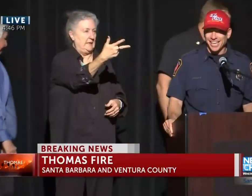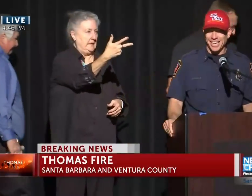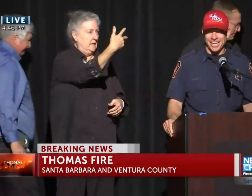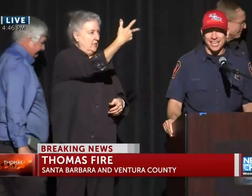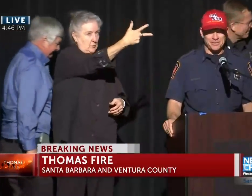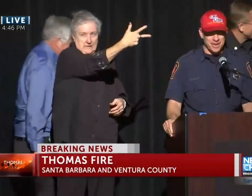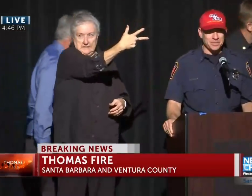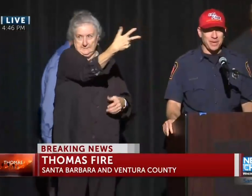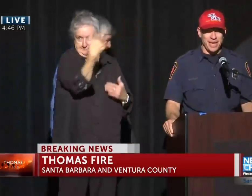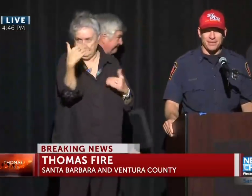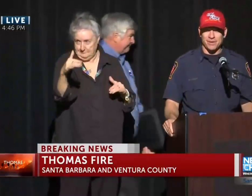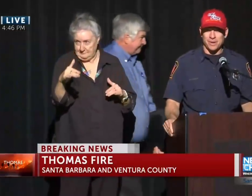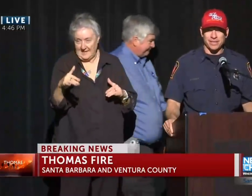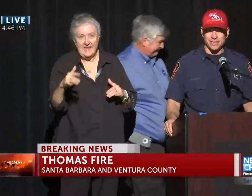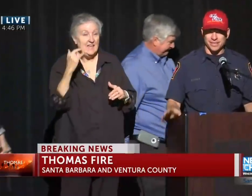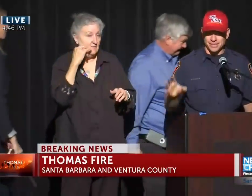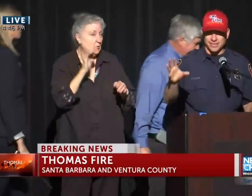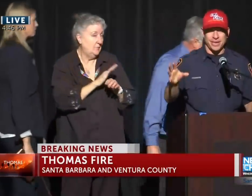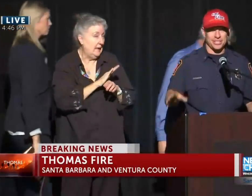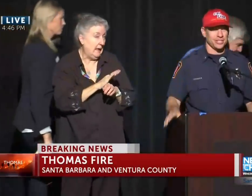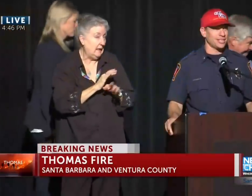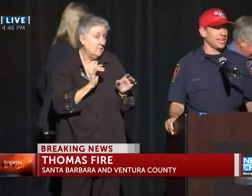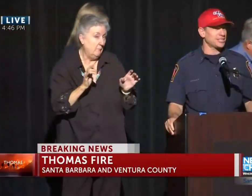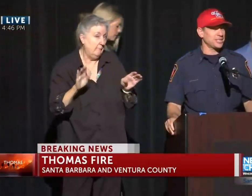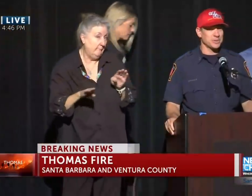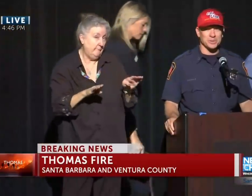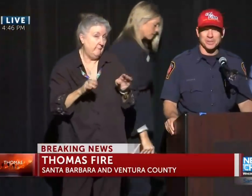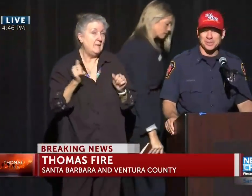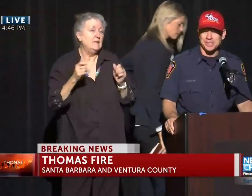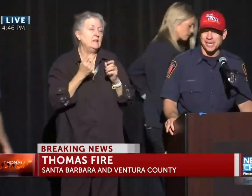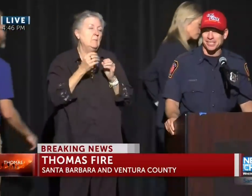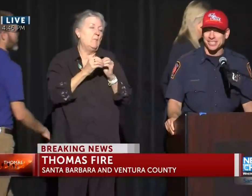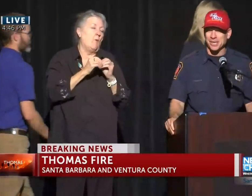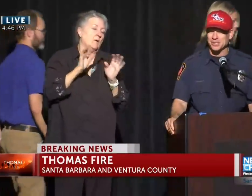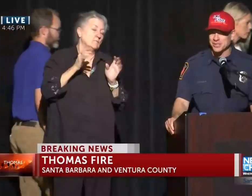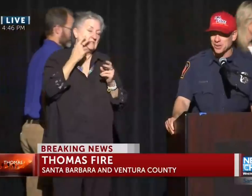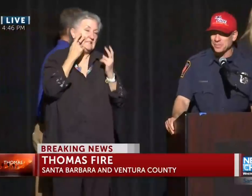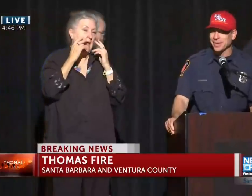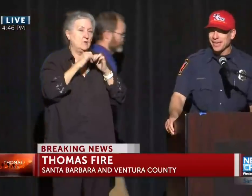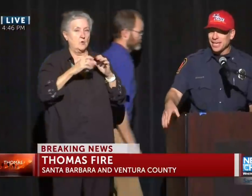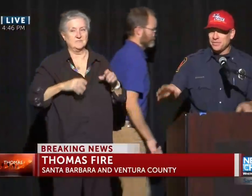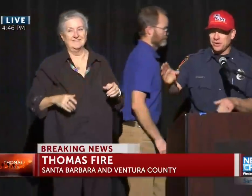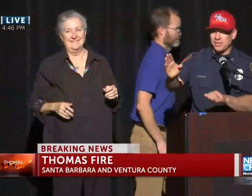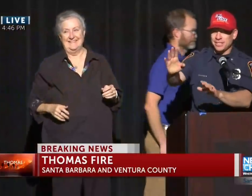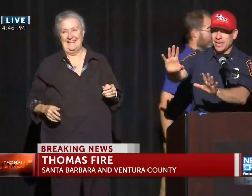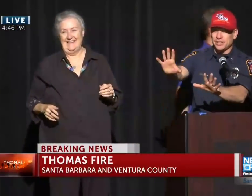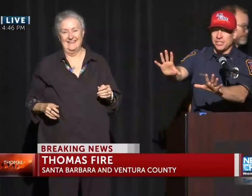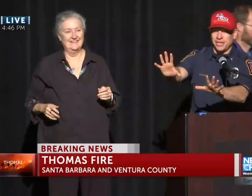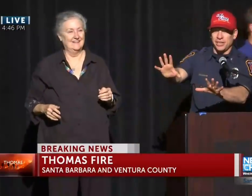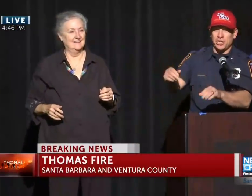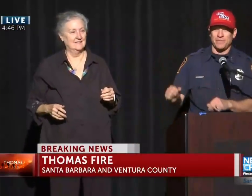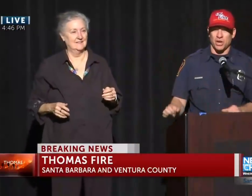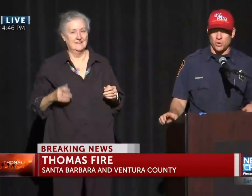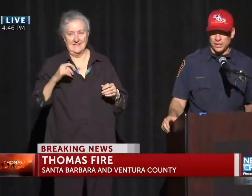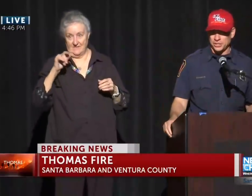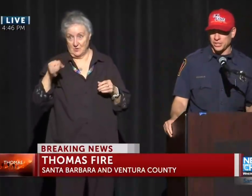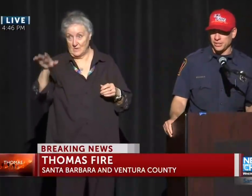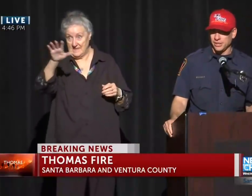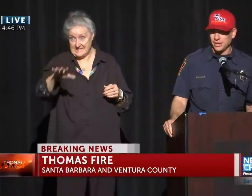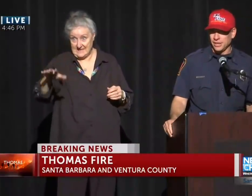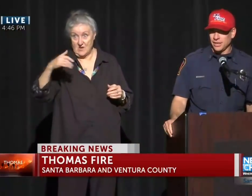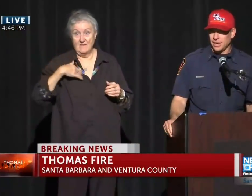section. And if you guys behave, I might grant you a little extra, but we'll see how this goes. So, if you're in this section here and you